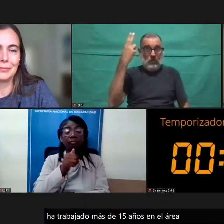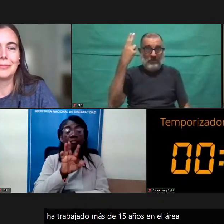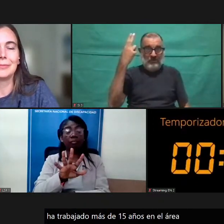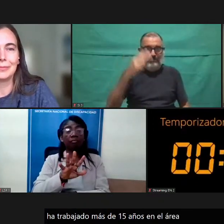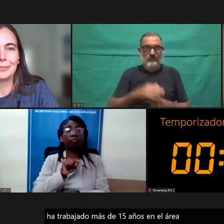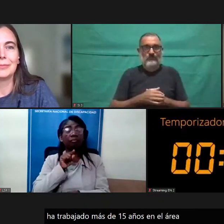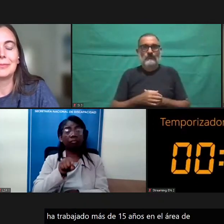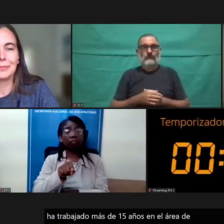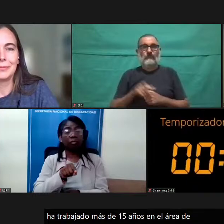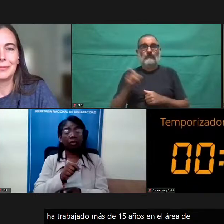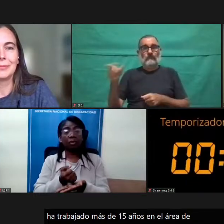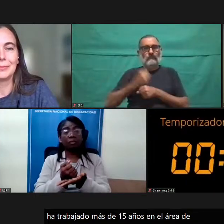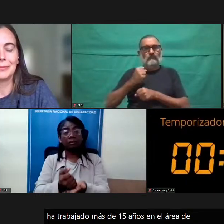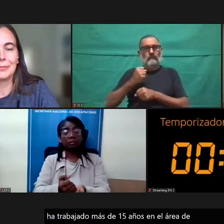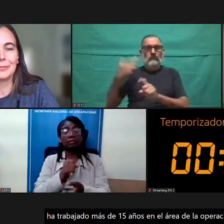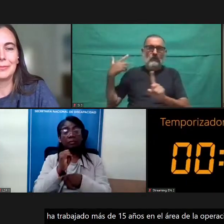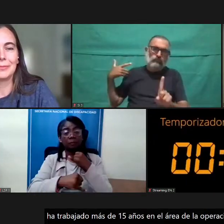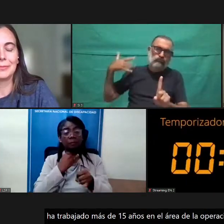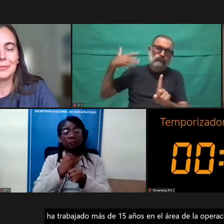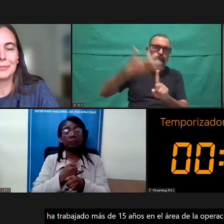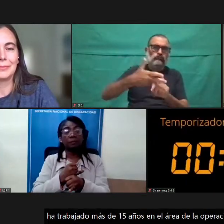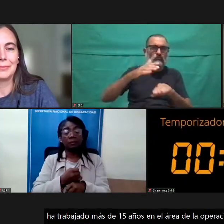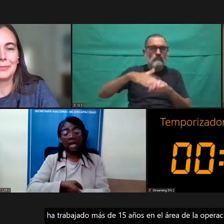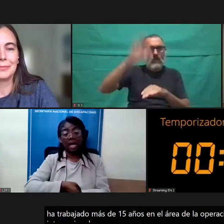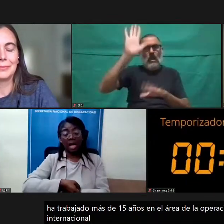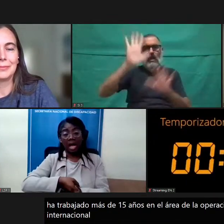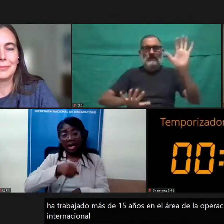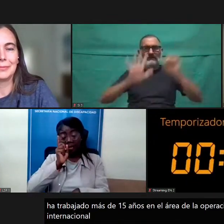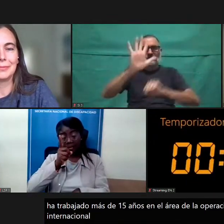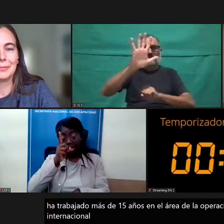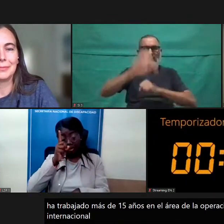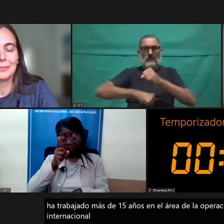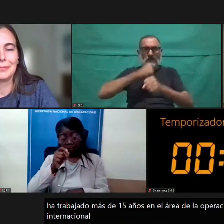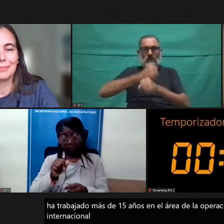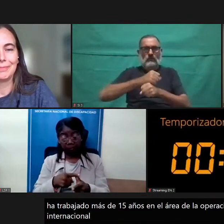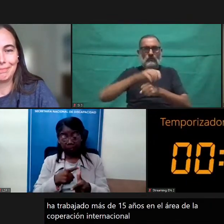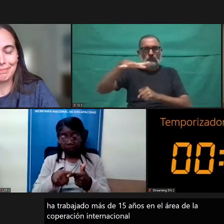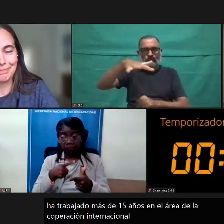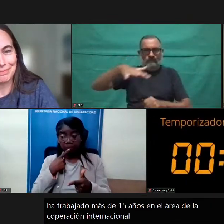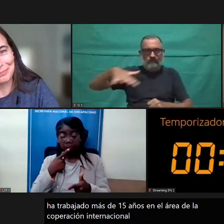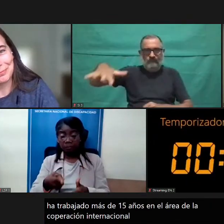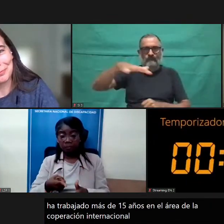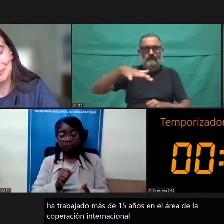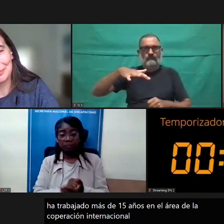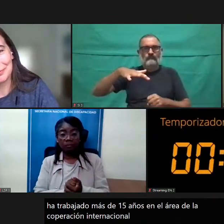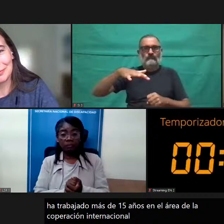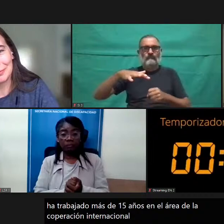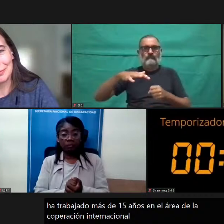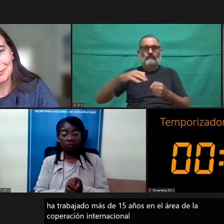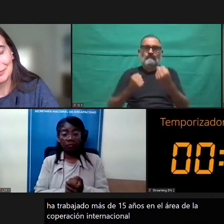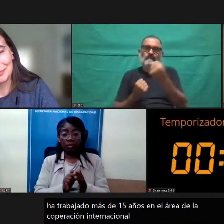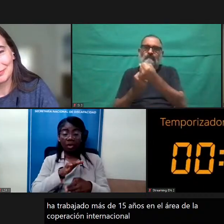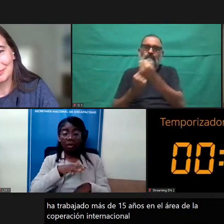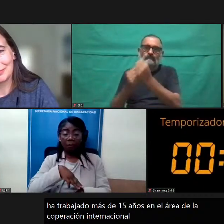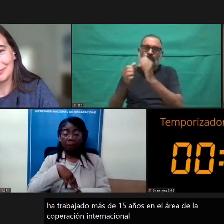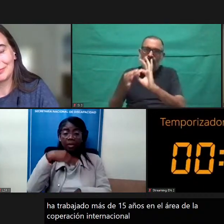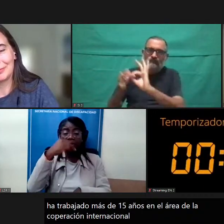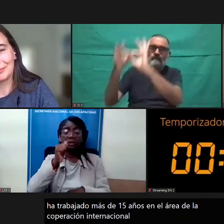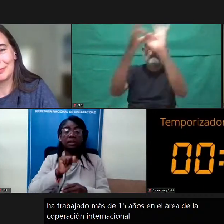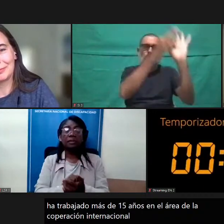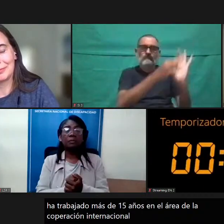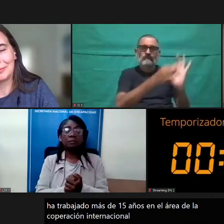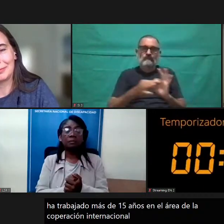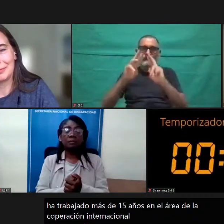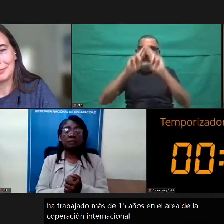15 years in the international cooperation area german cooperation and universities and she's